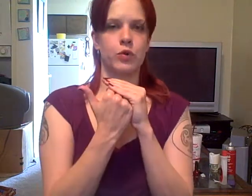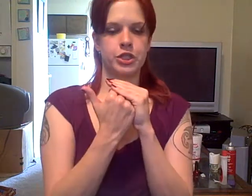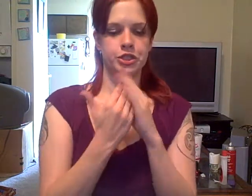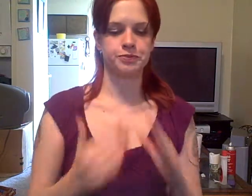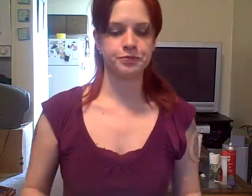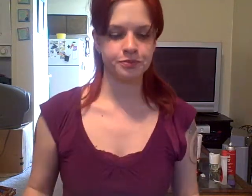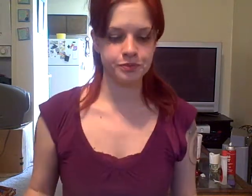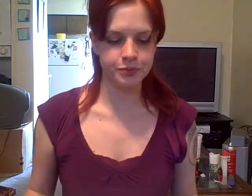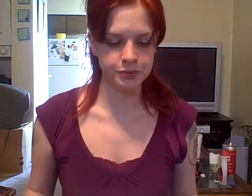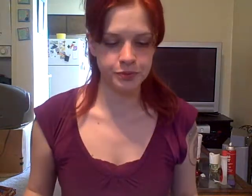sandwich.